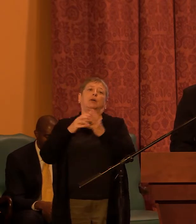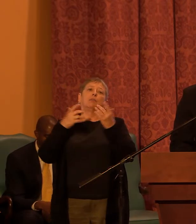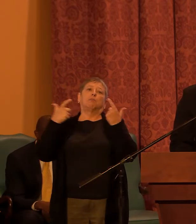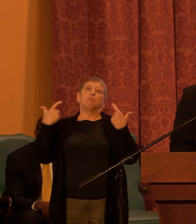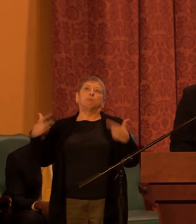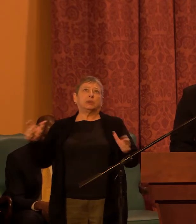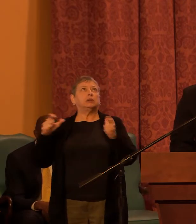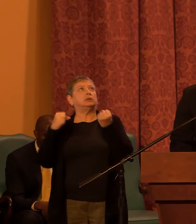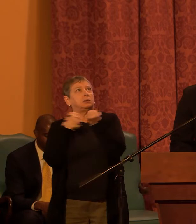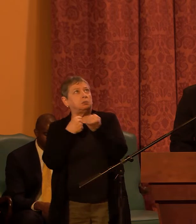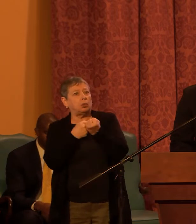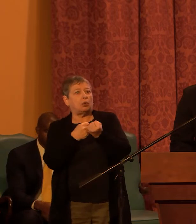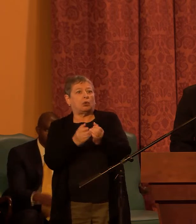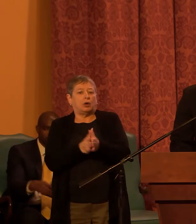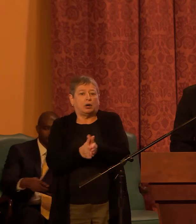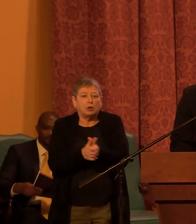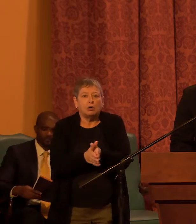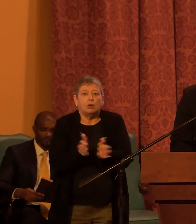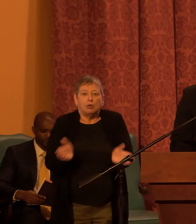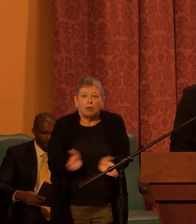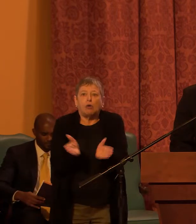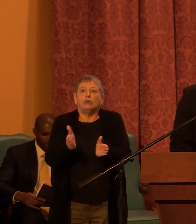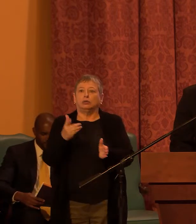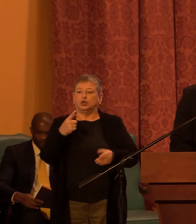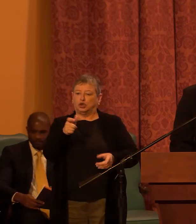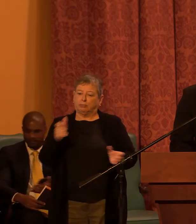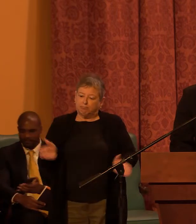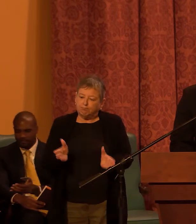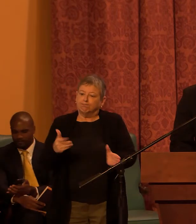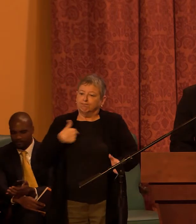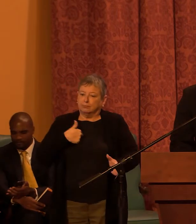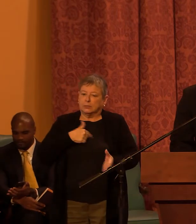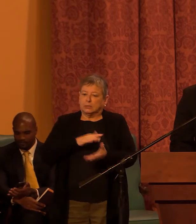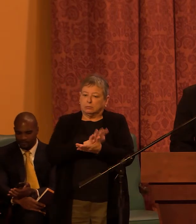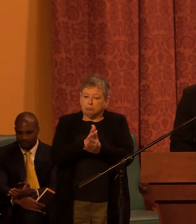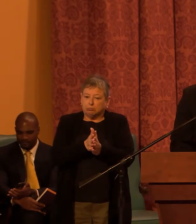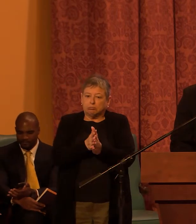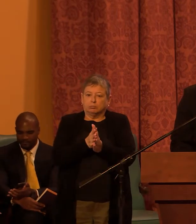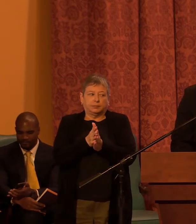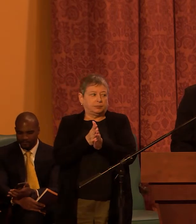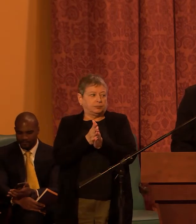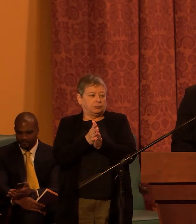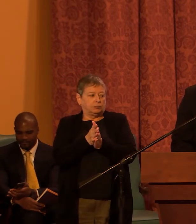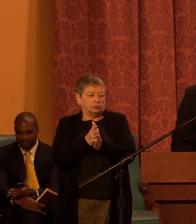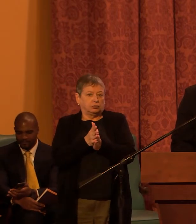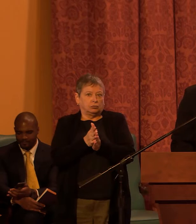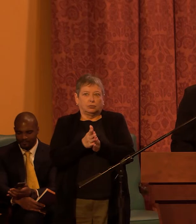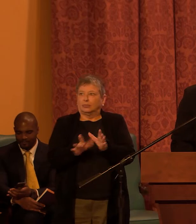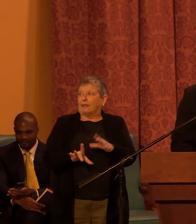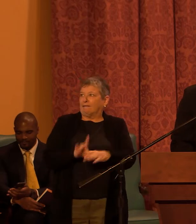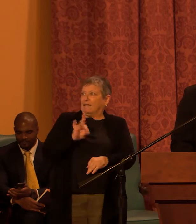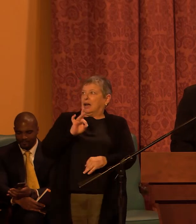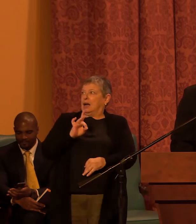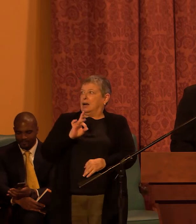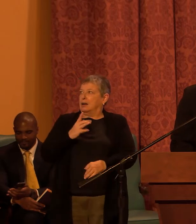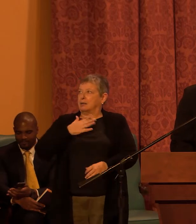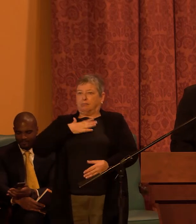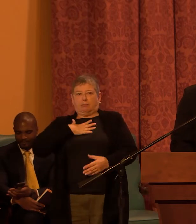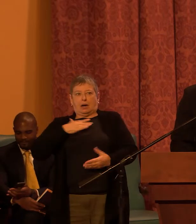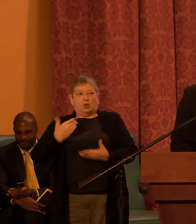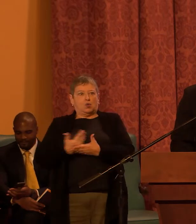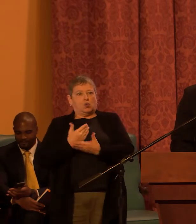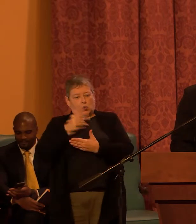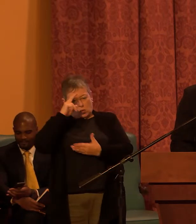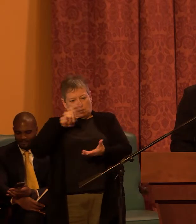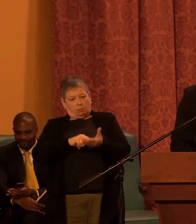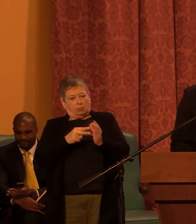encouragement has been my anchor, pushing me to discover a renewed sense of purpose